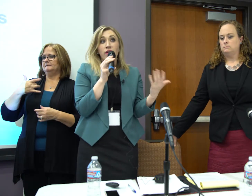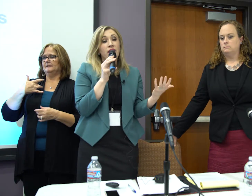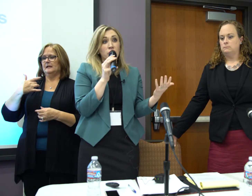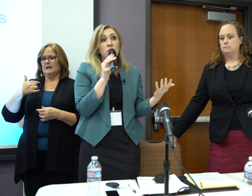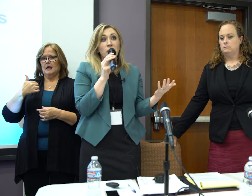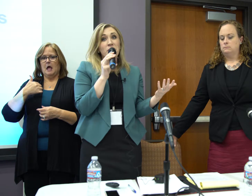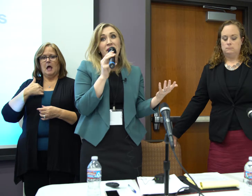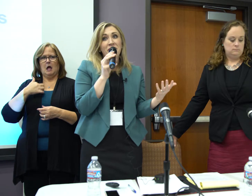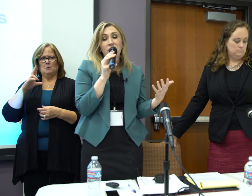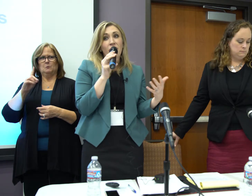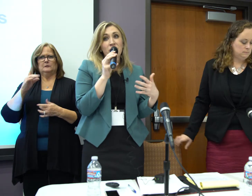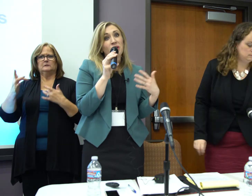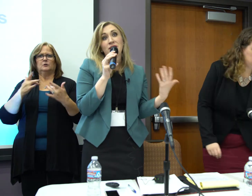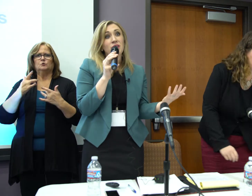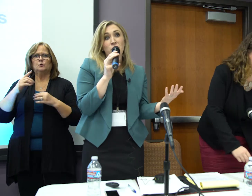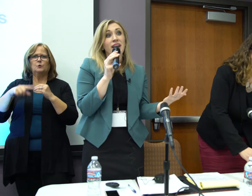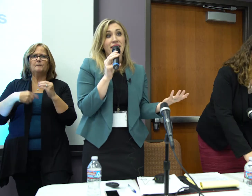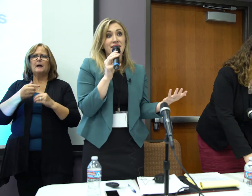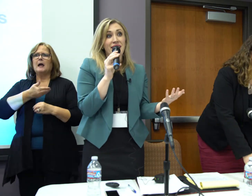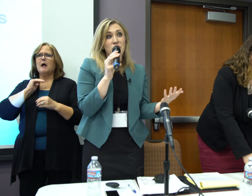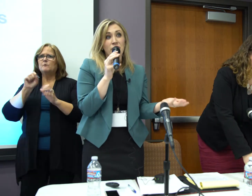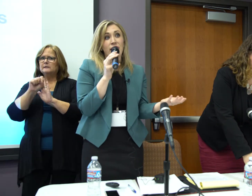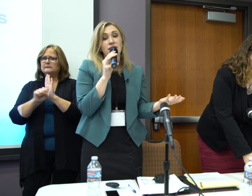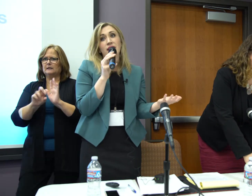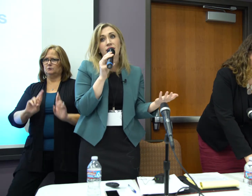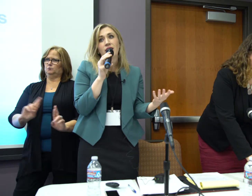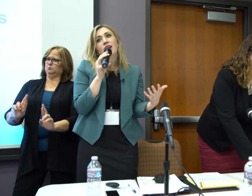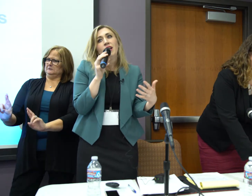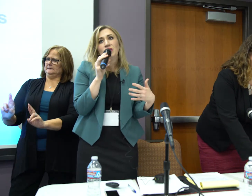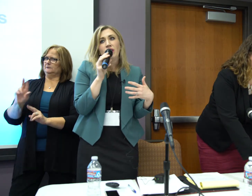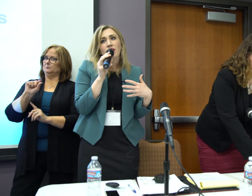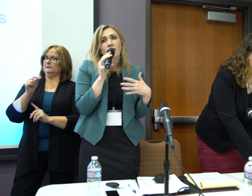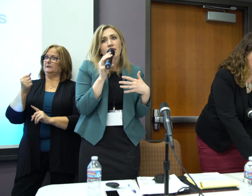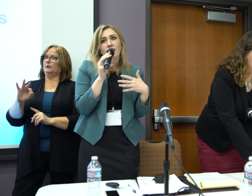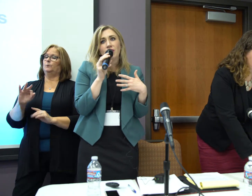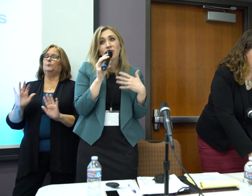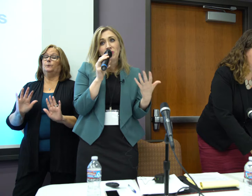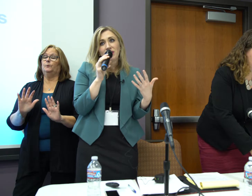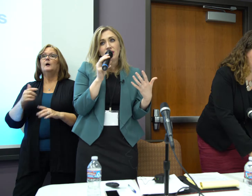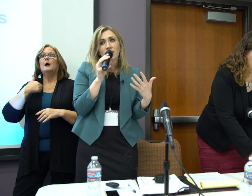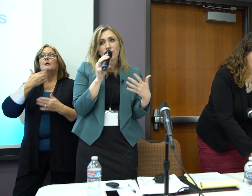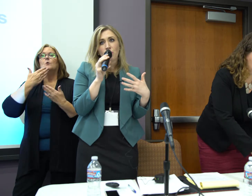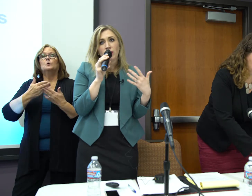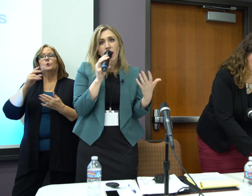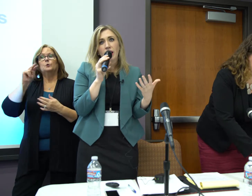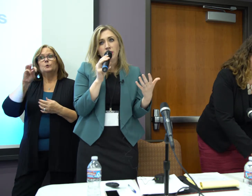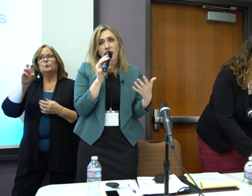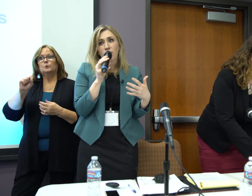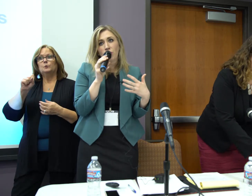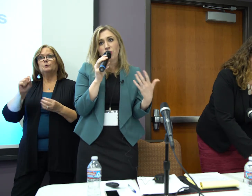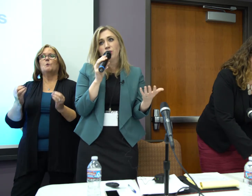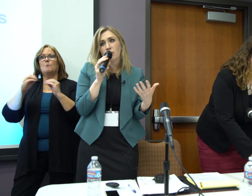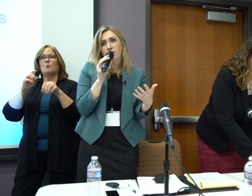I would have had concerns about our state's readiness at 2019. And so I think that the good news is that there's more time